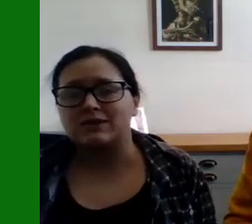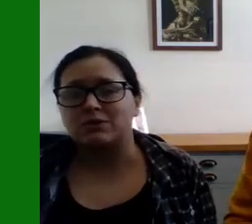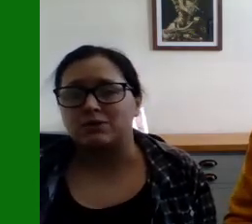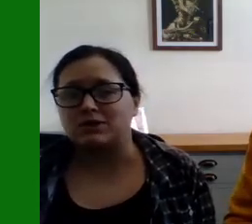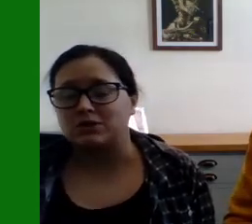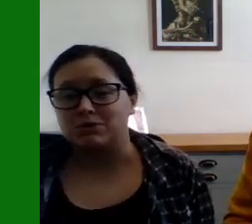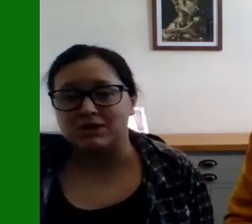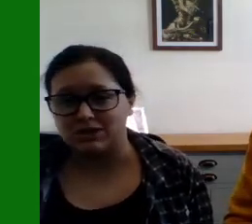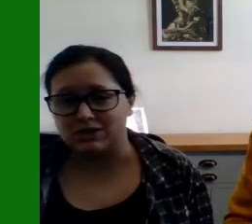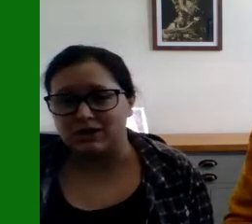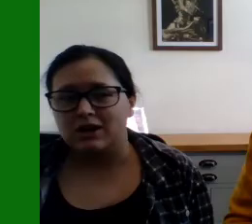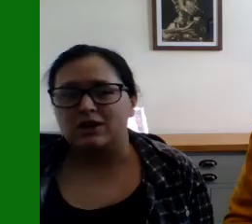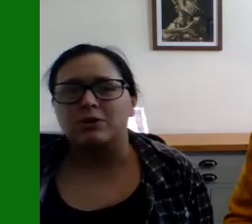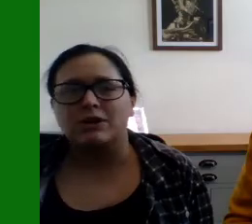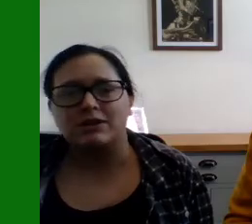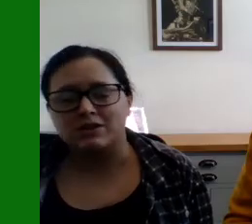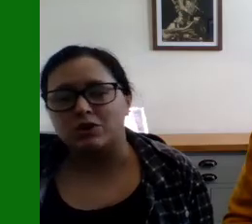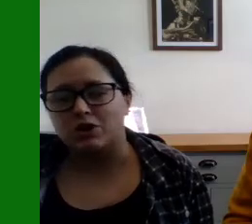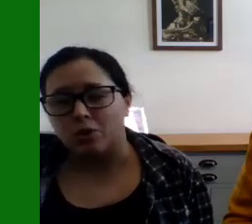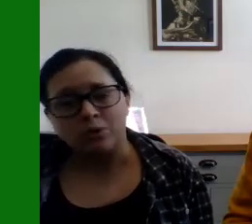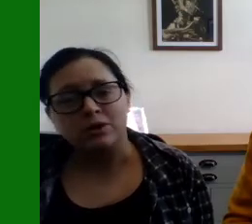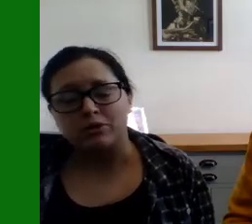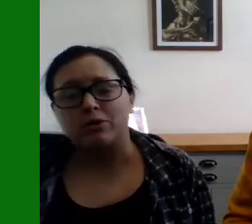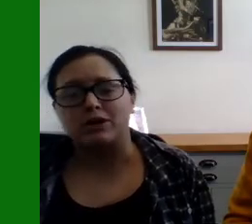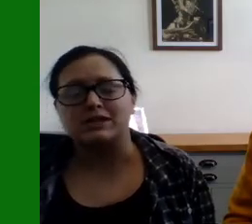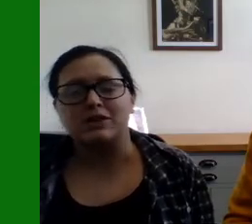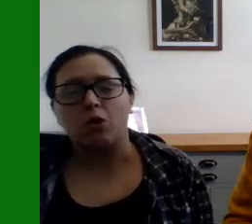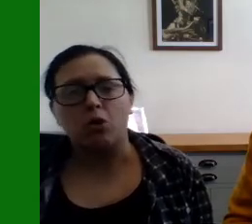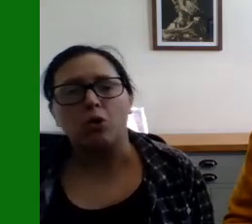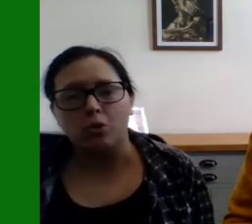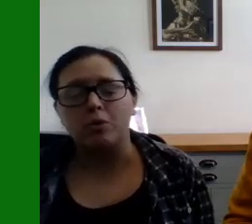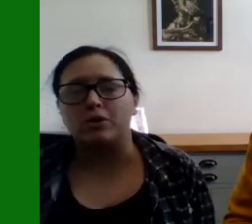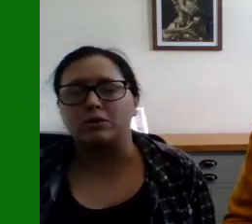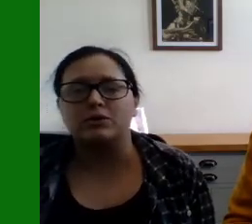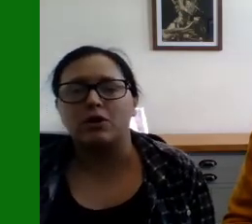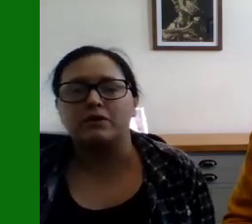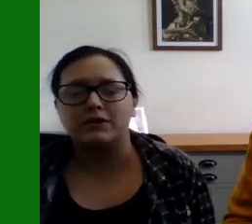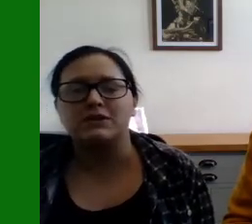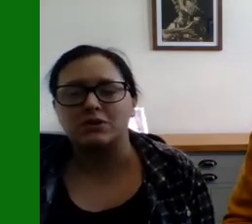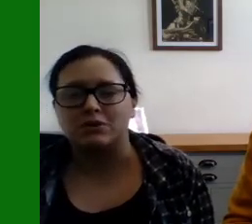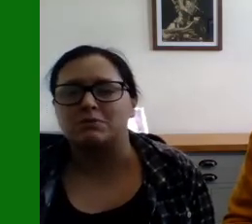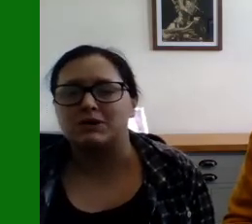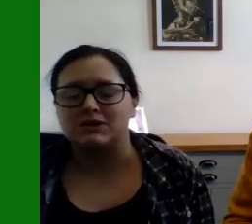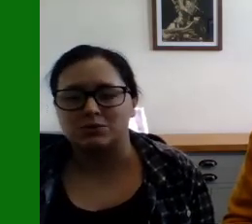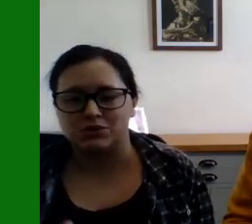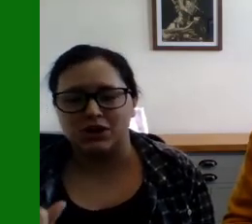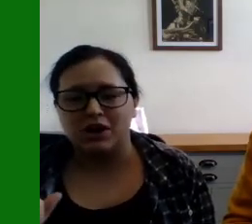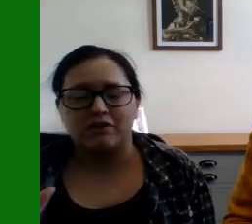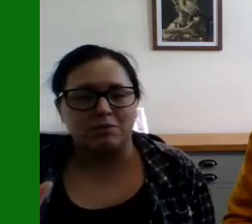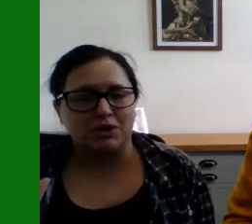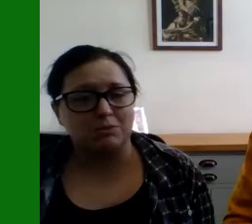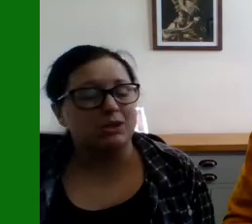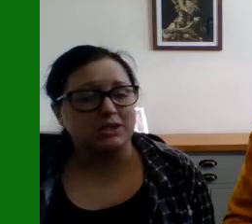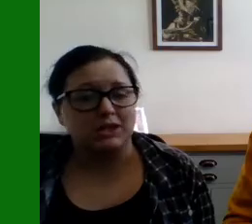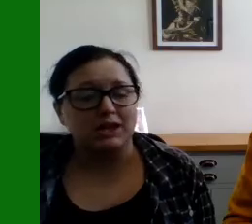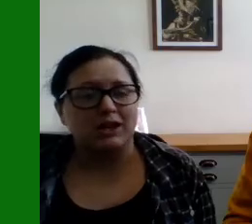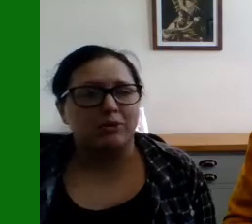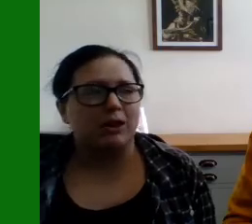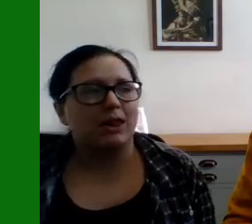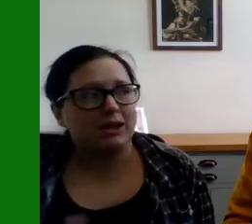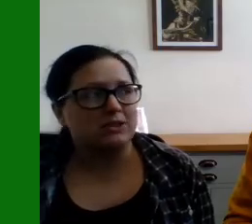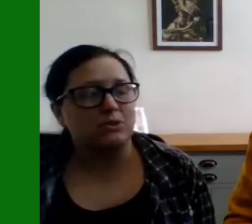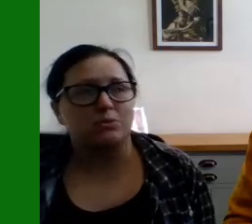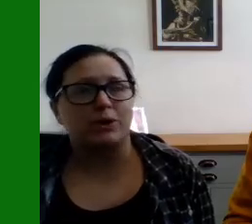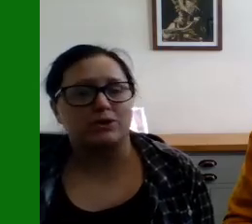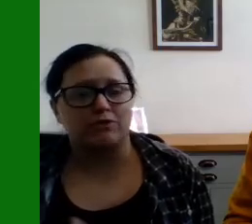and passed the recordings to a musician, knowing that these were the only recordings in the whole world of these songs, because this was from a community